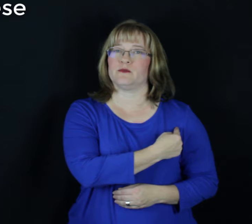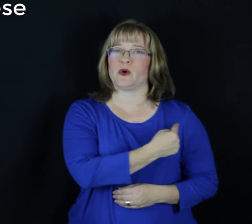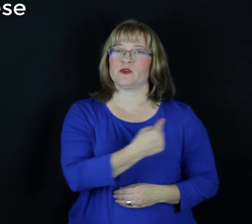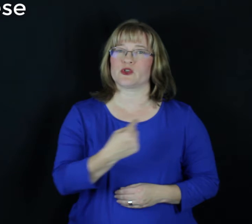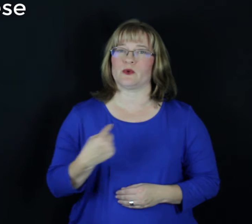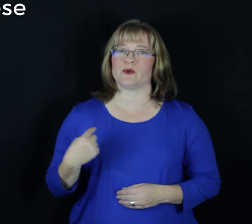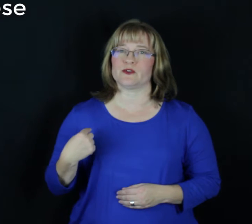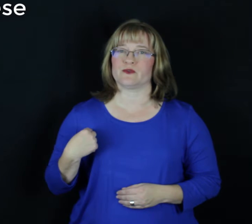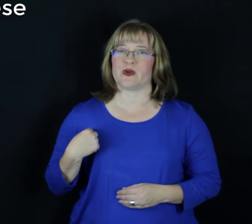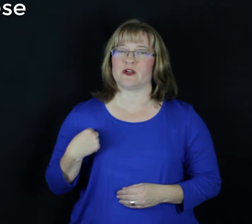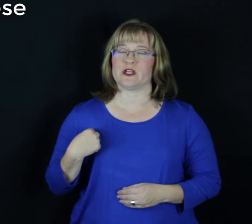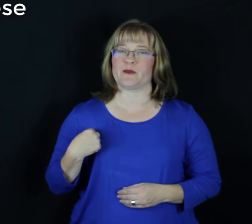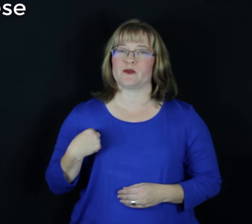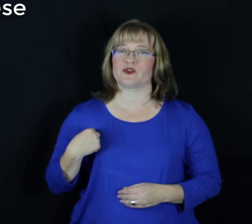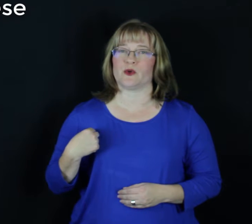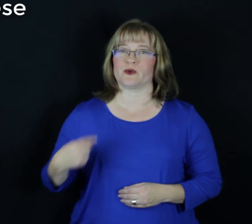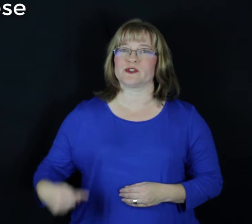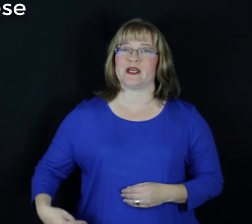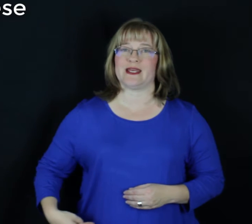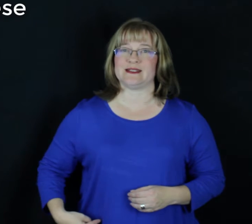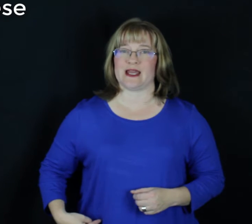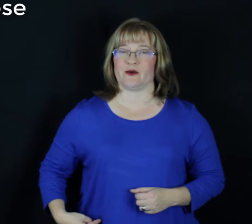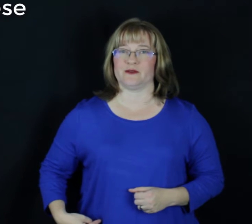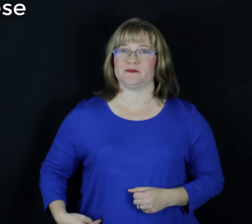both shoulders, right underneath both shoulders, and down.